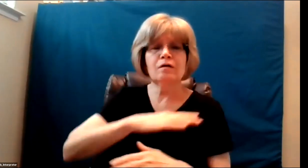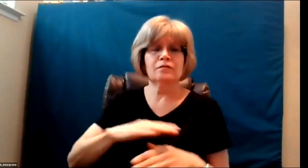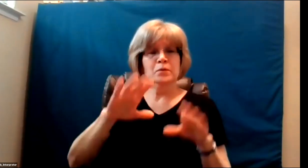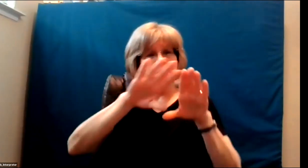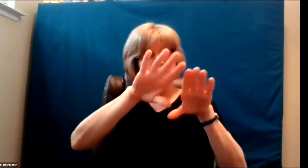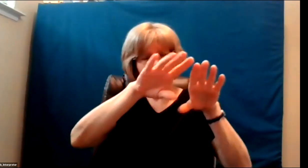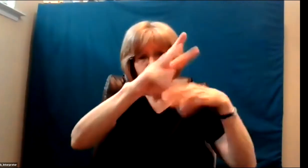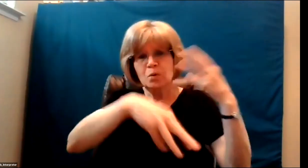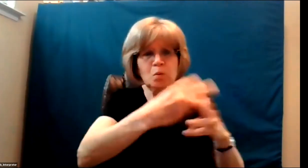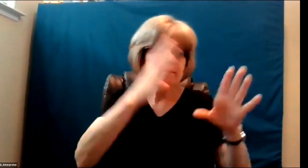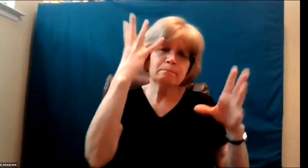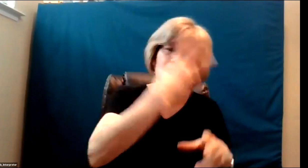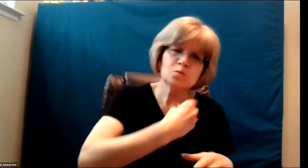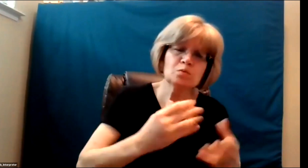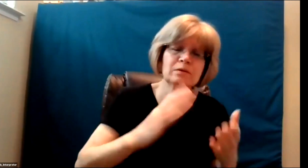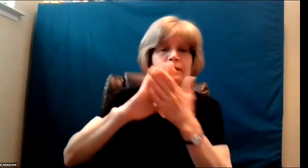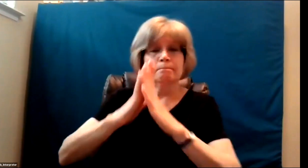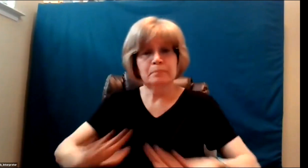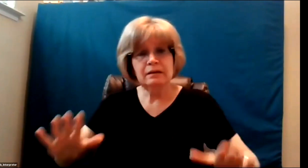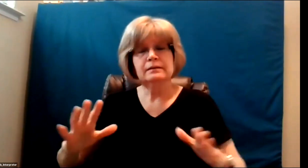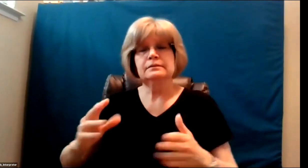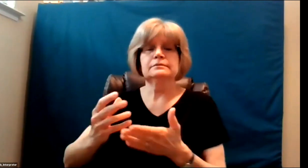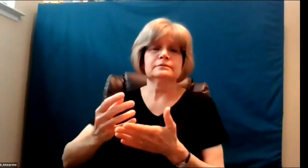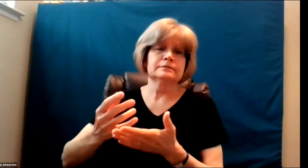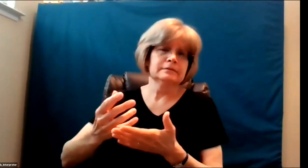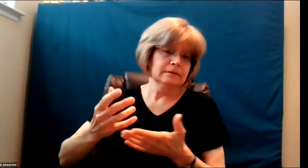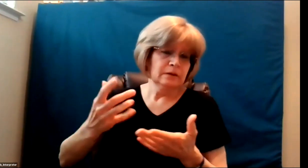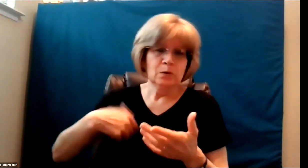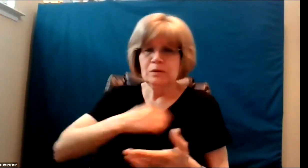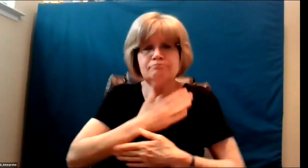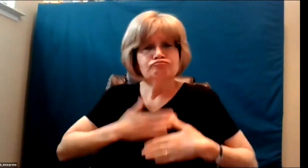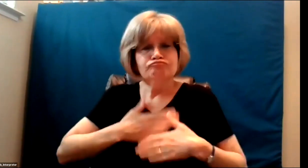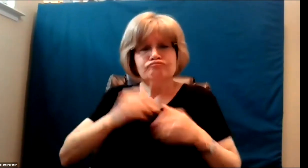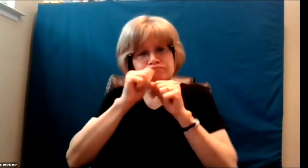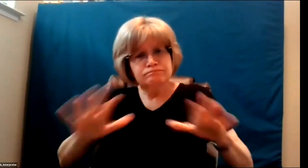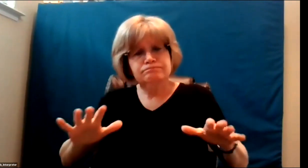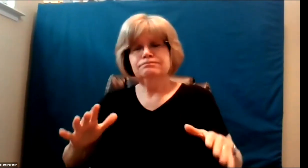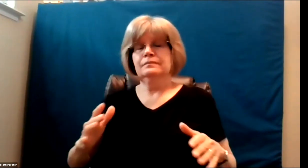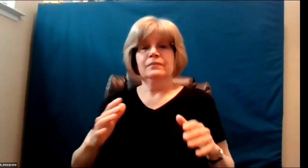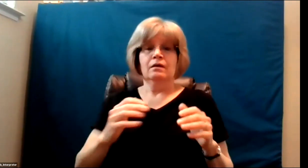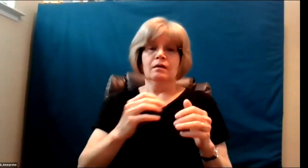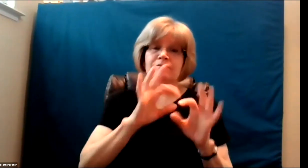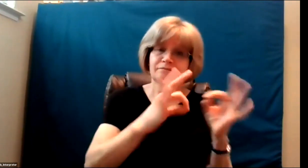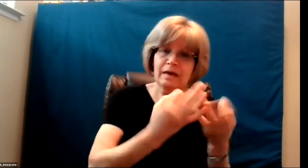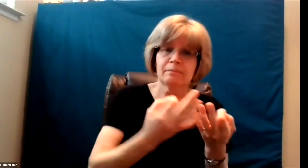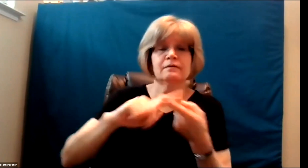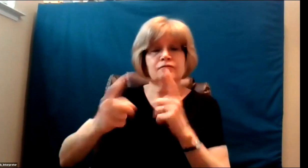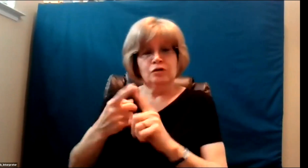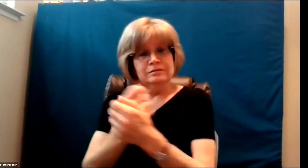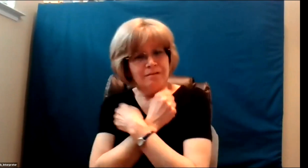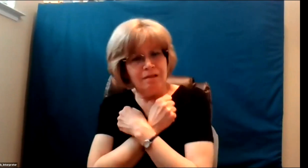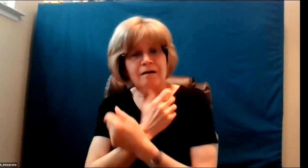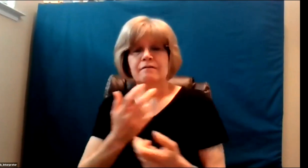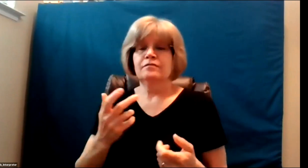we live in the peace and prosperity we enjoy and often take for granted, in the love of family and friends, in